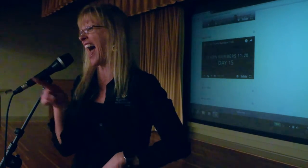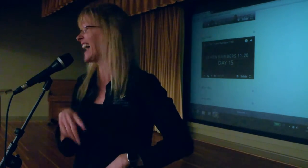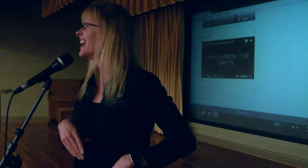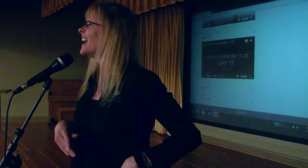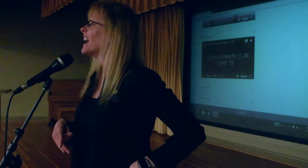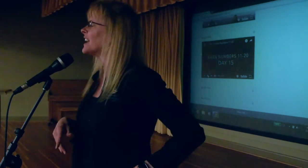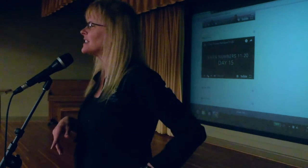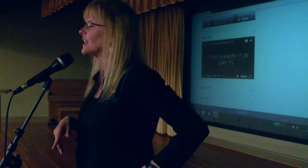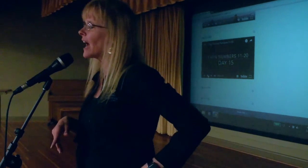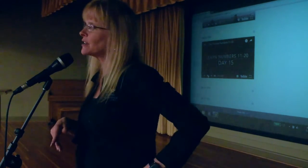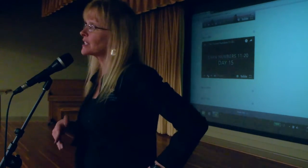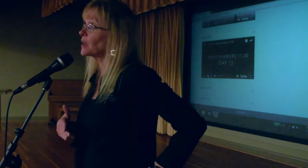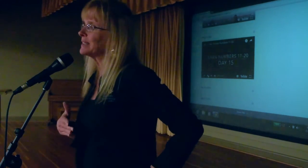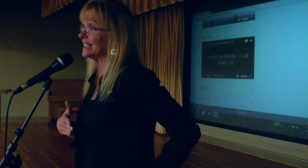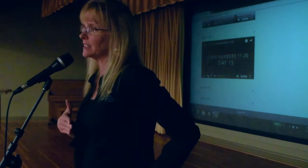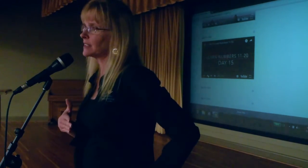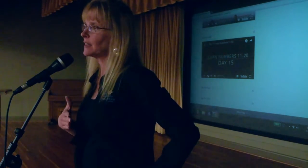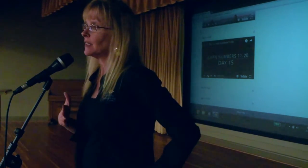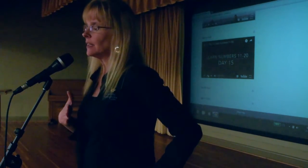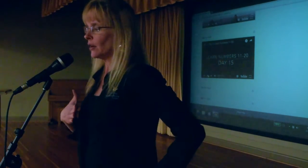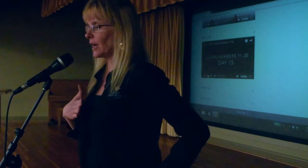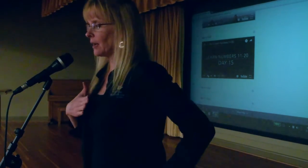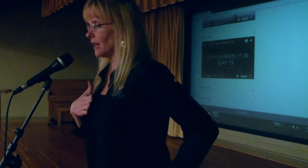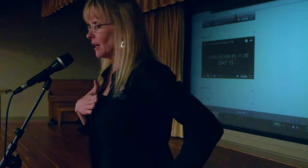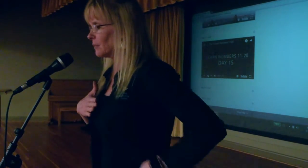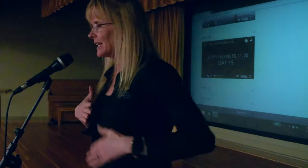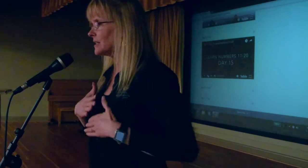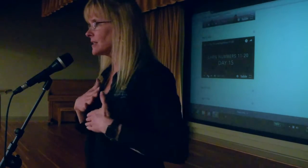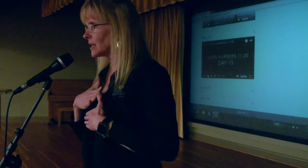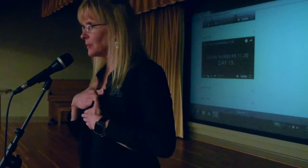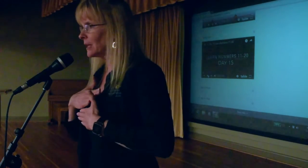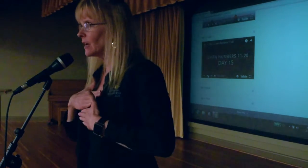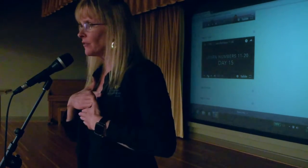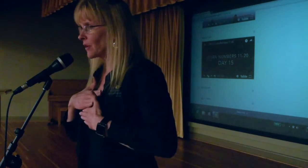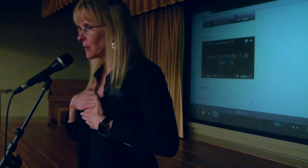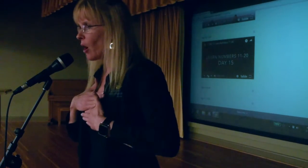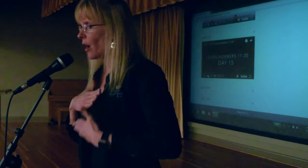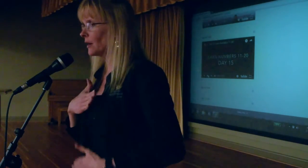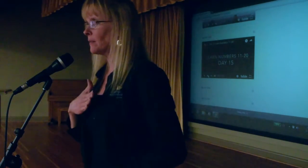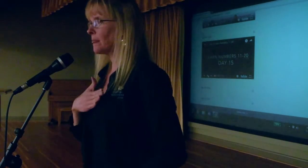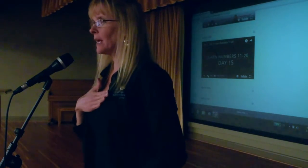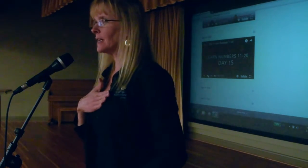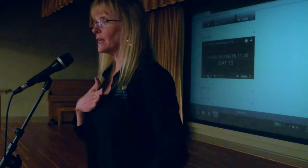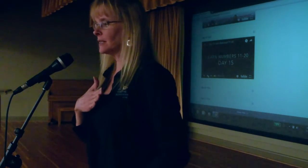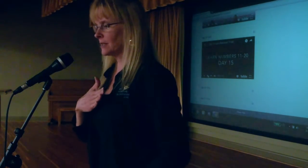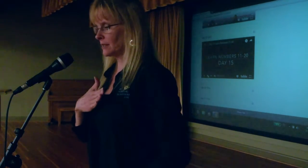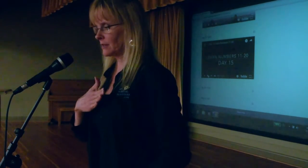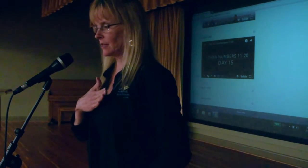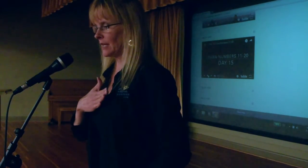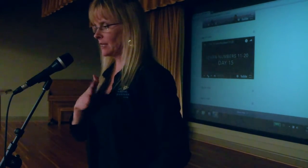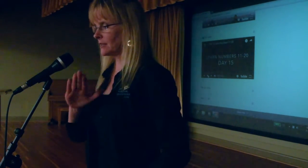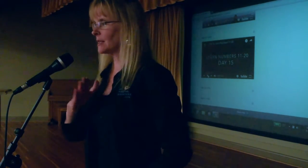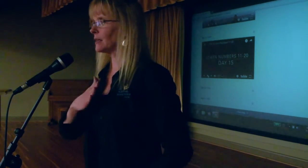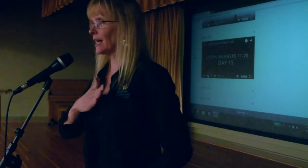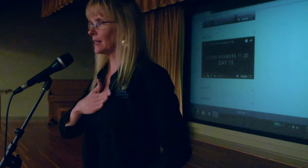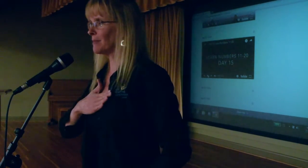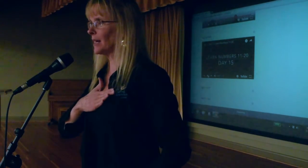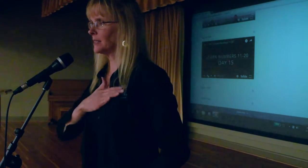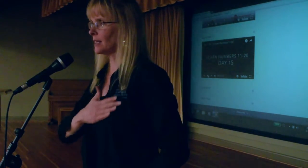it. He said, how do you sign please? Okay, please is something from the heart, and it is like the my sign,